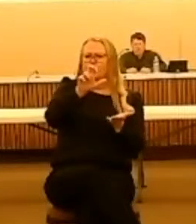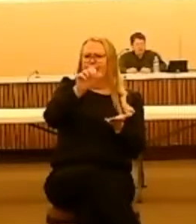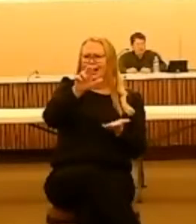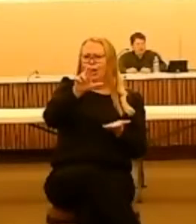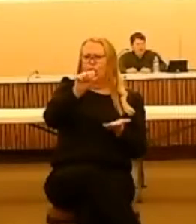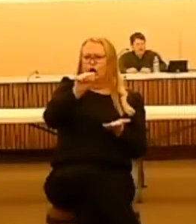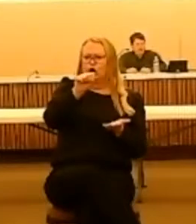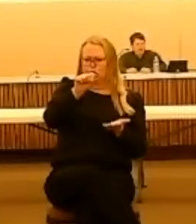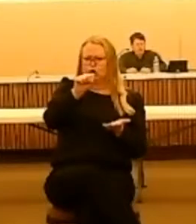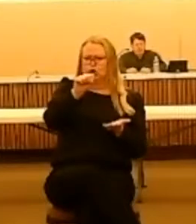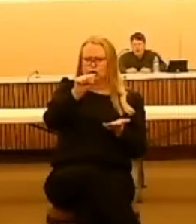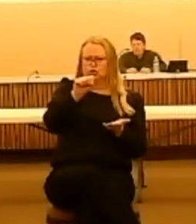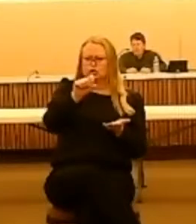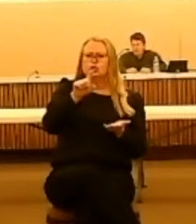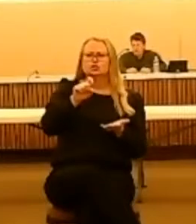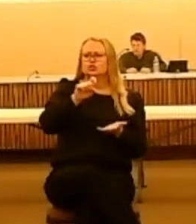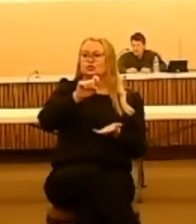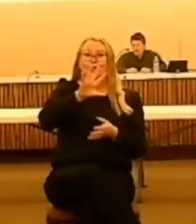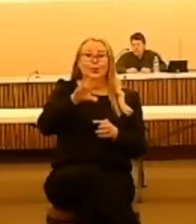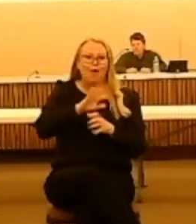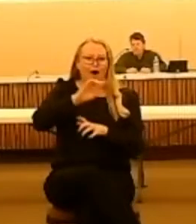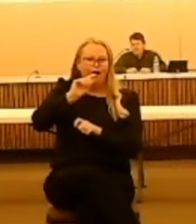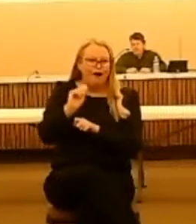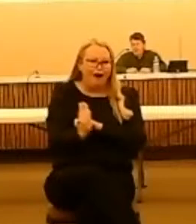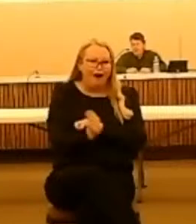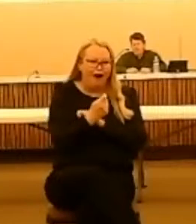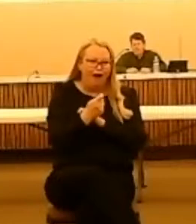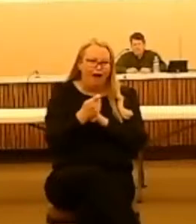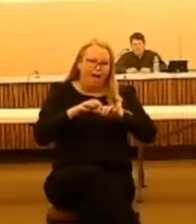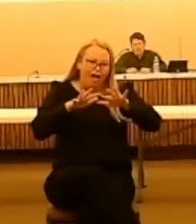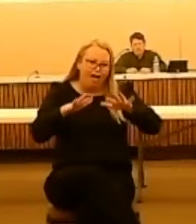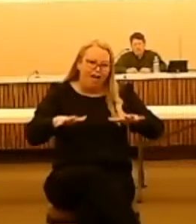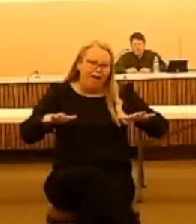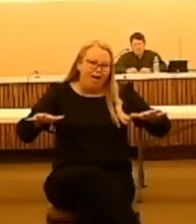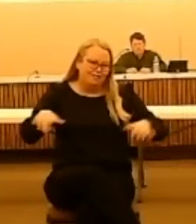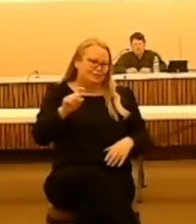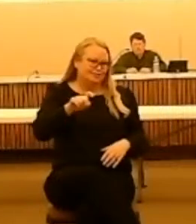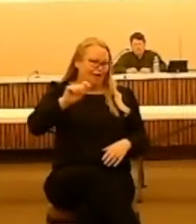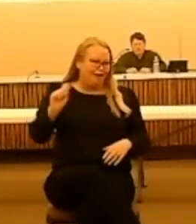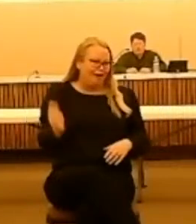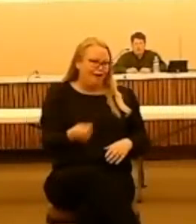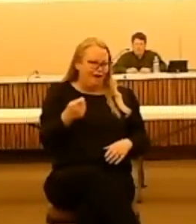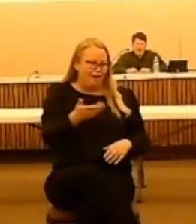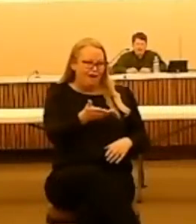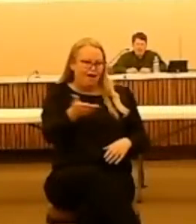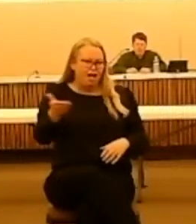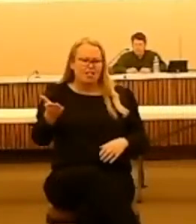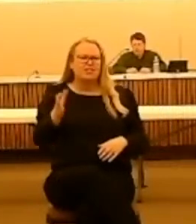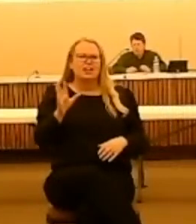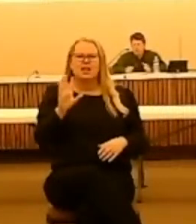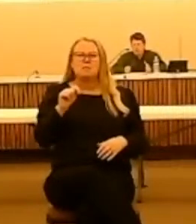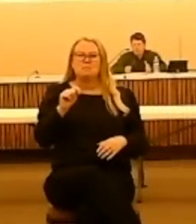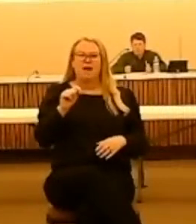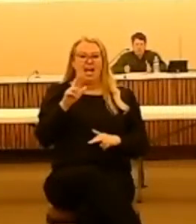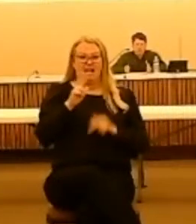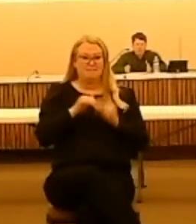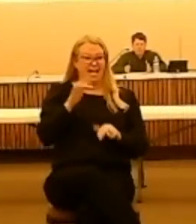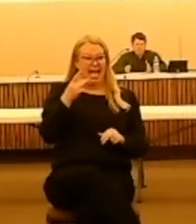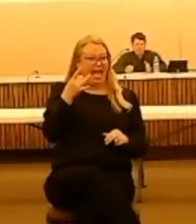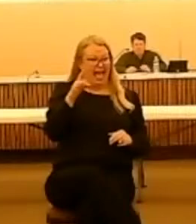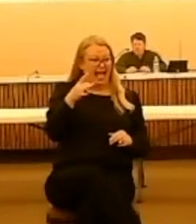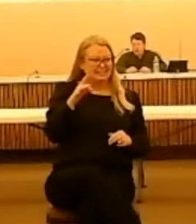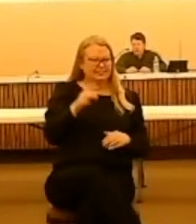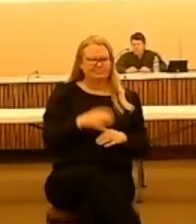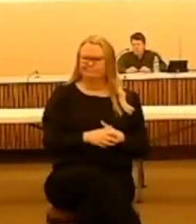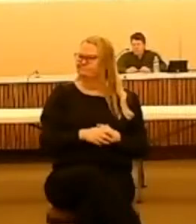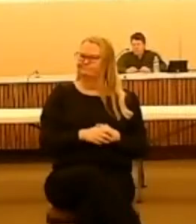Was to include an 18-hole golf course. Only essentially the back 9 were built, which of course became